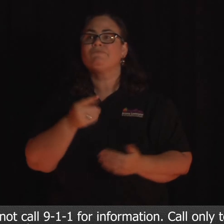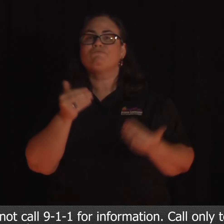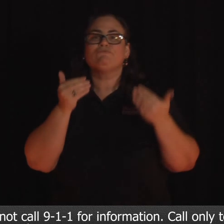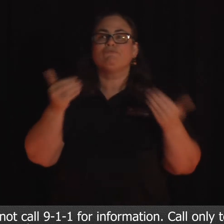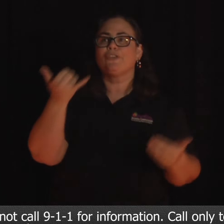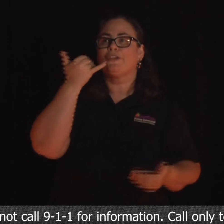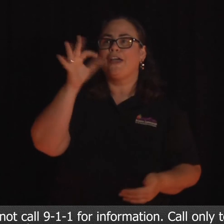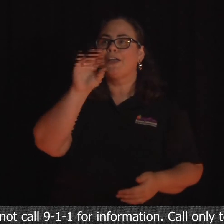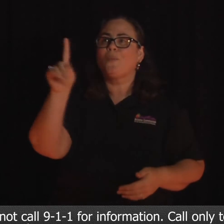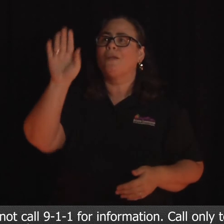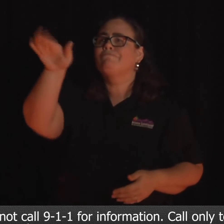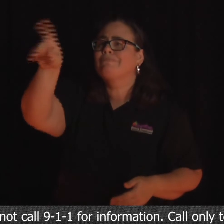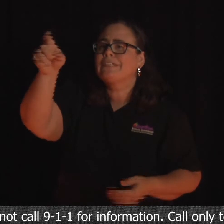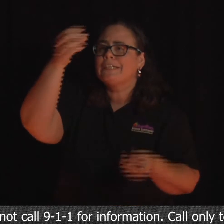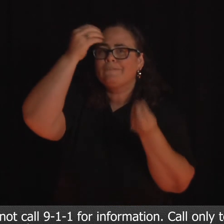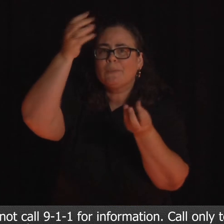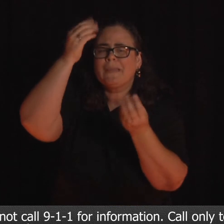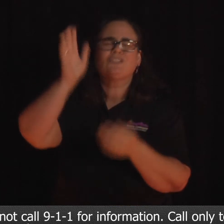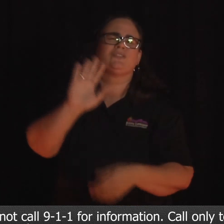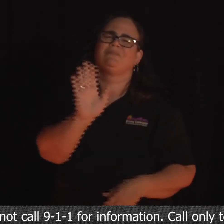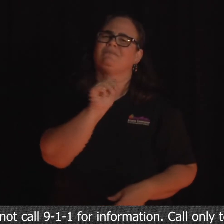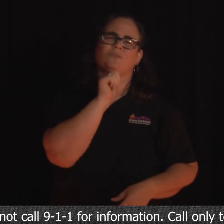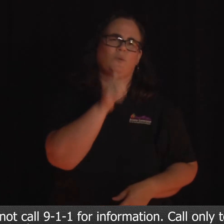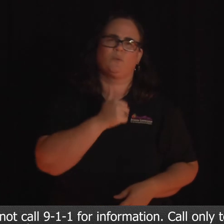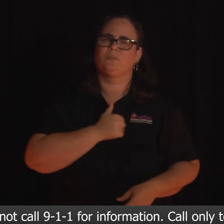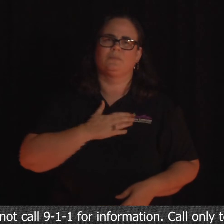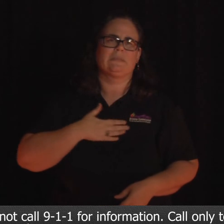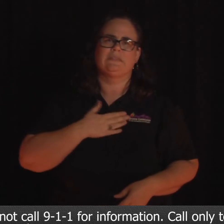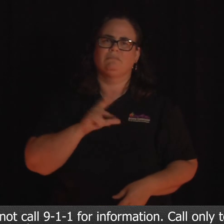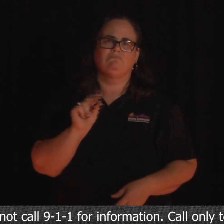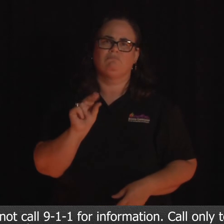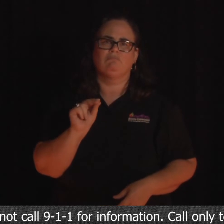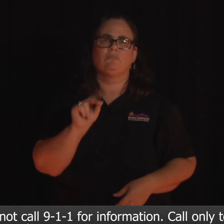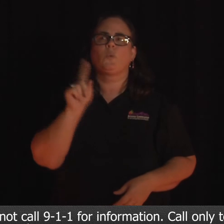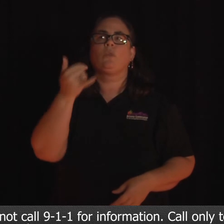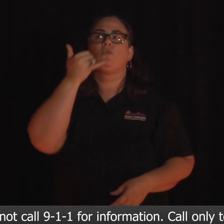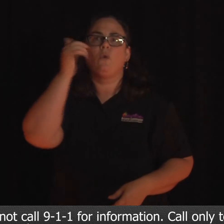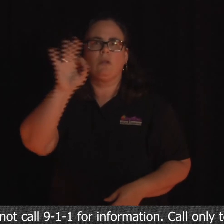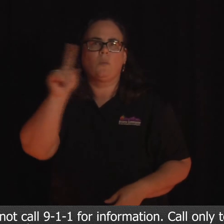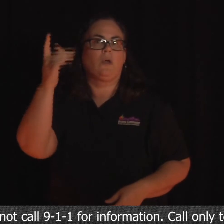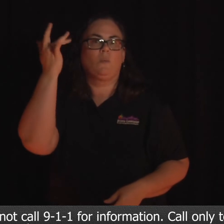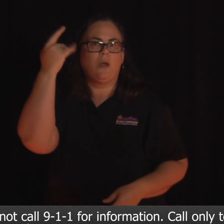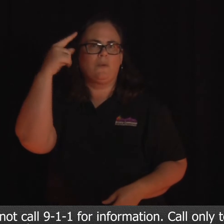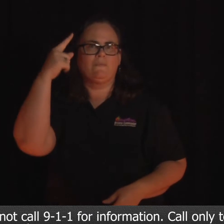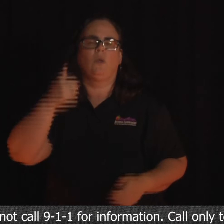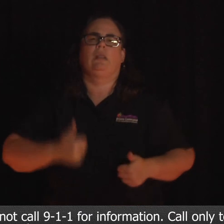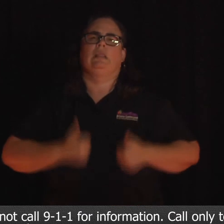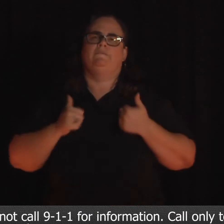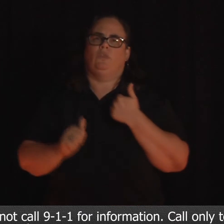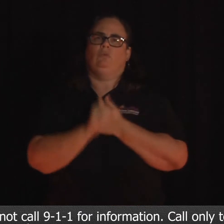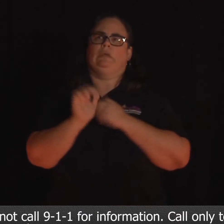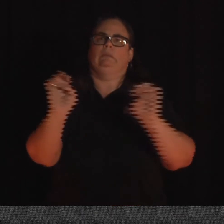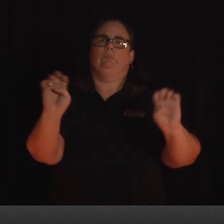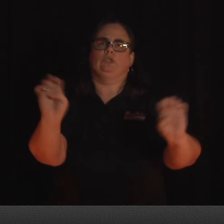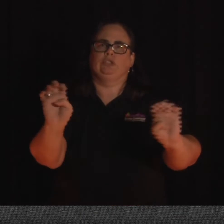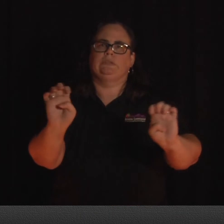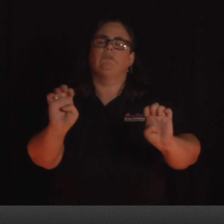Do not call 911 for information. Call only to report a life-threatening